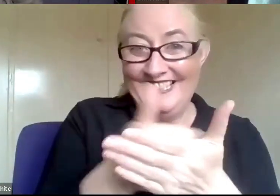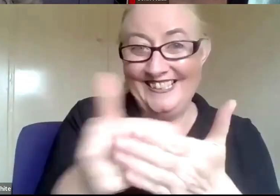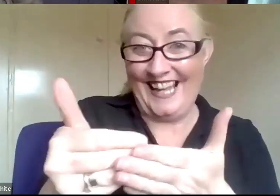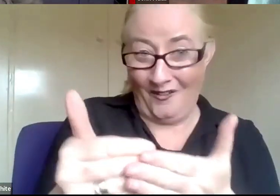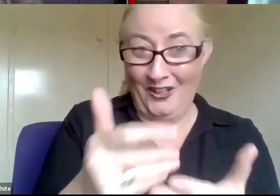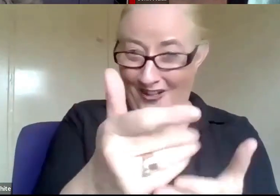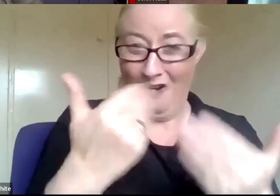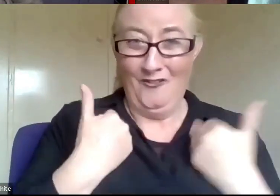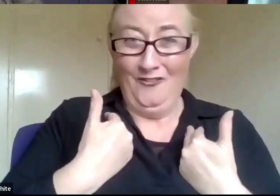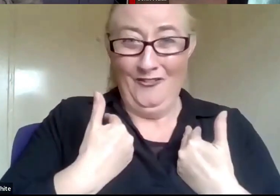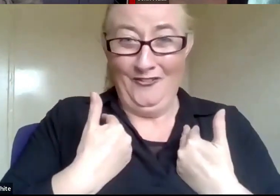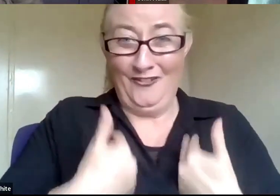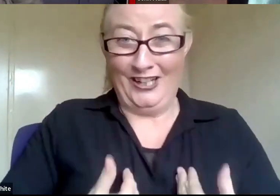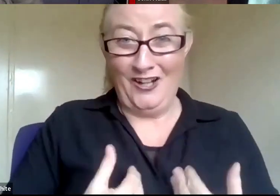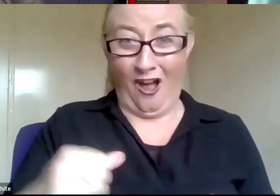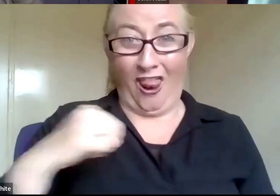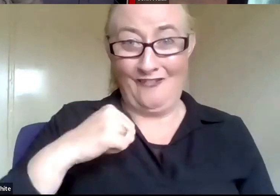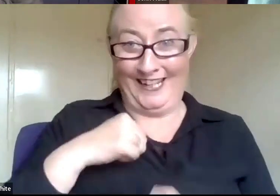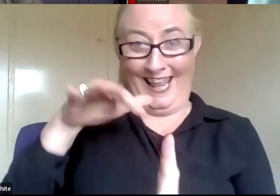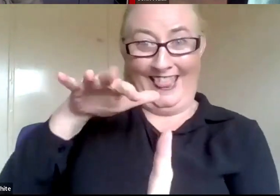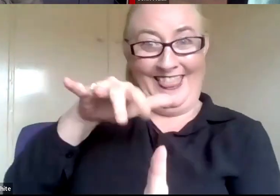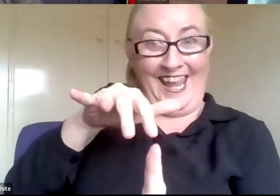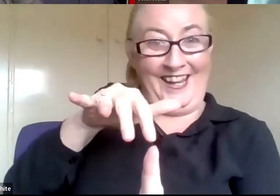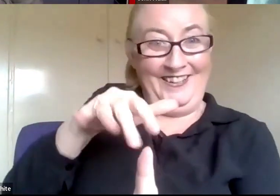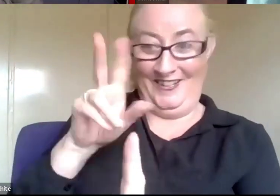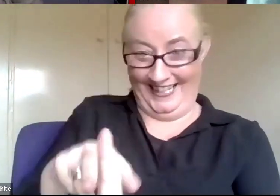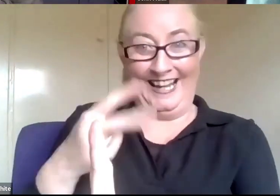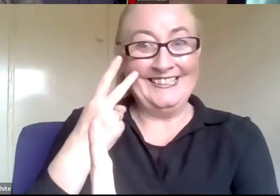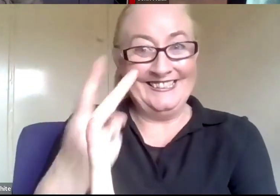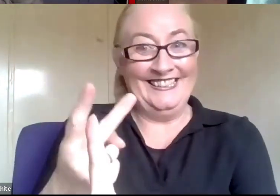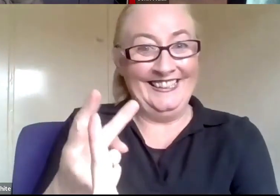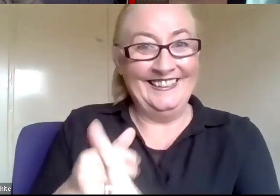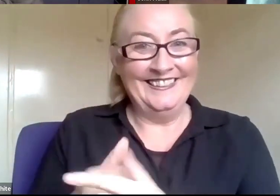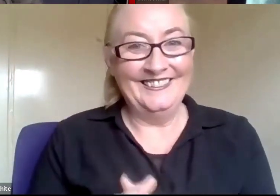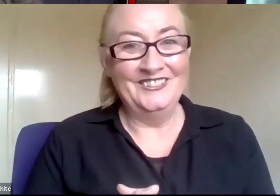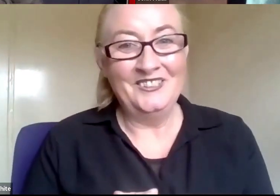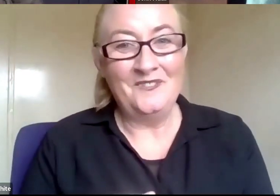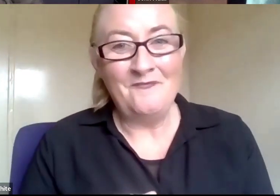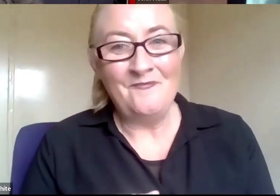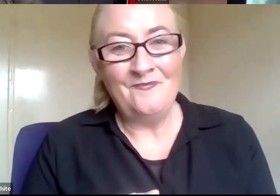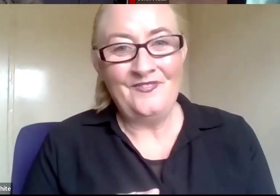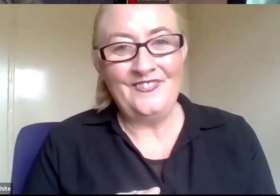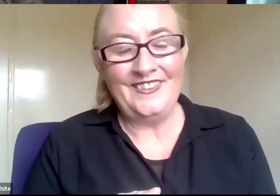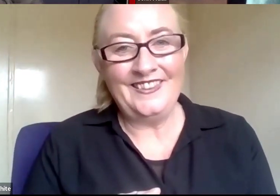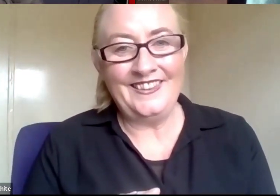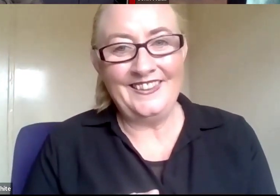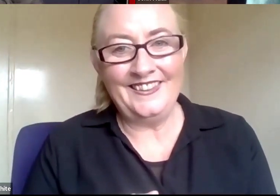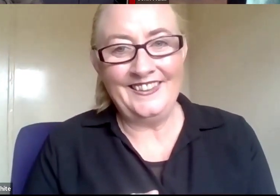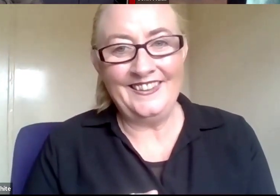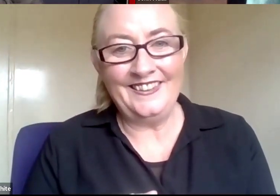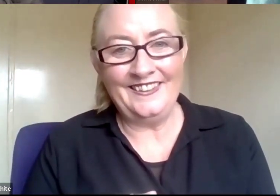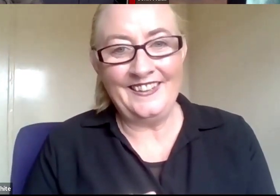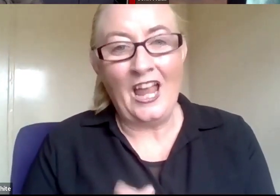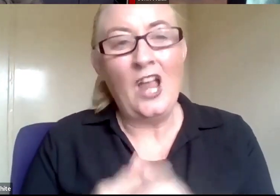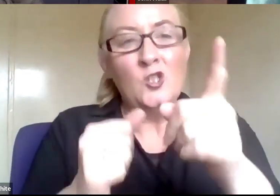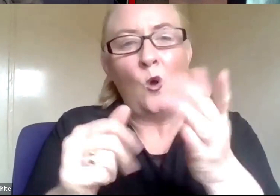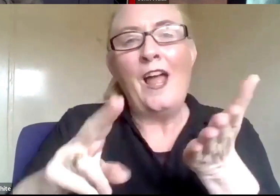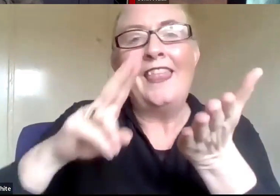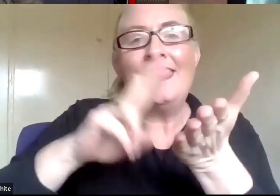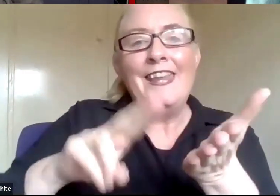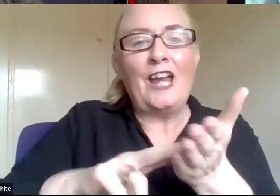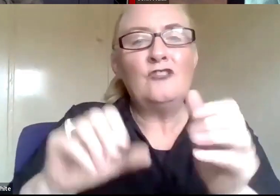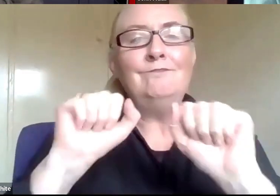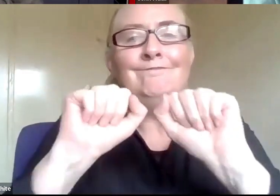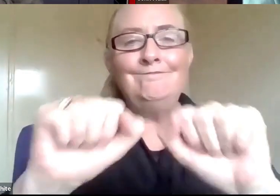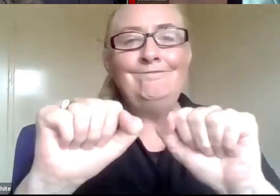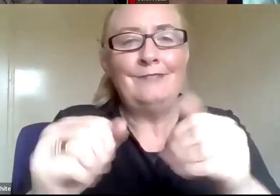you about the nature of leadership. So the three circles